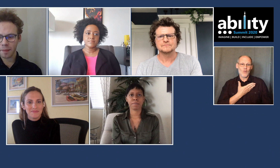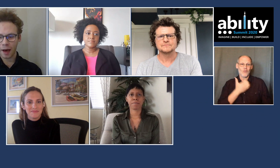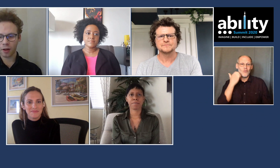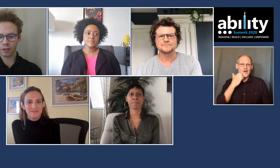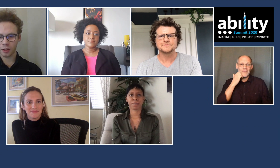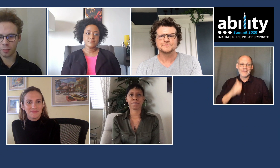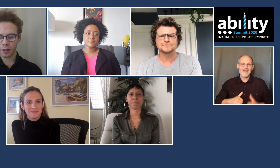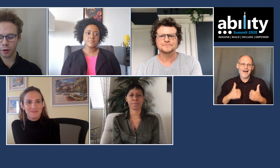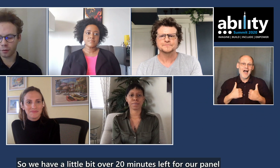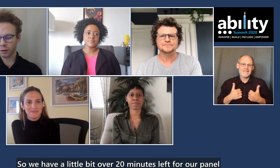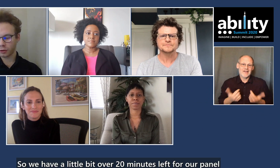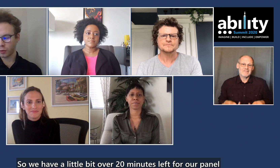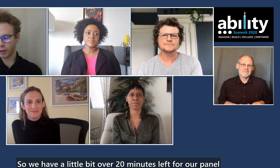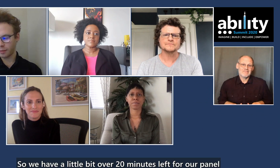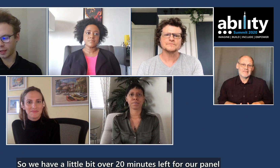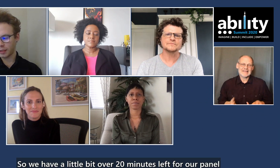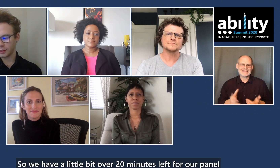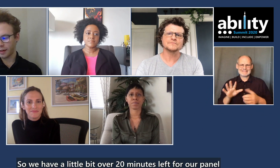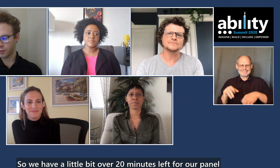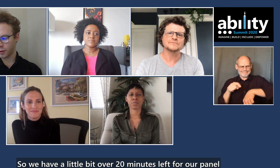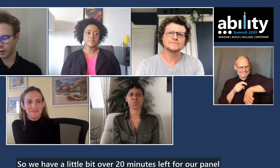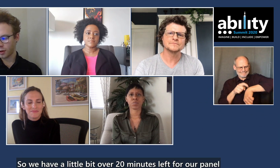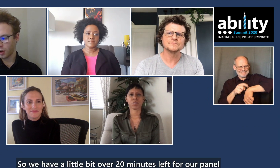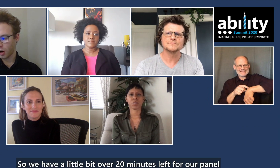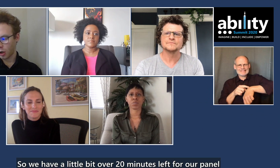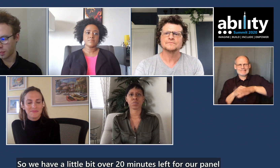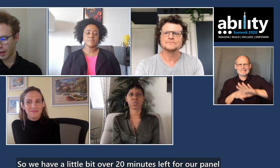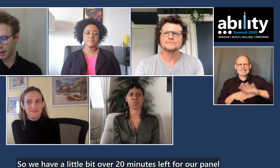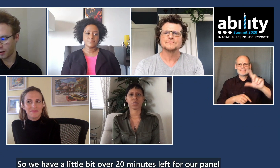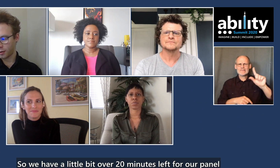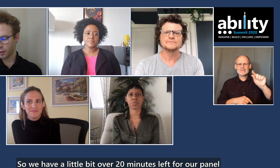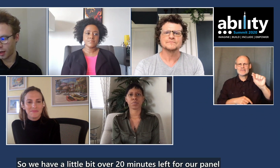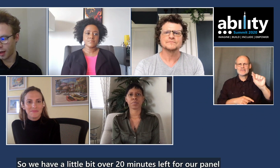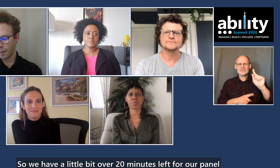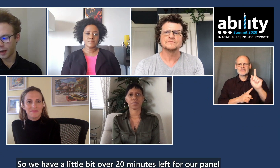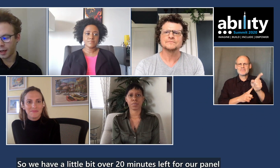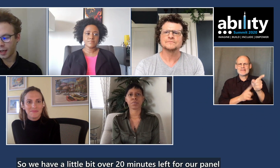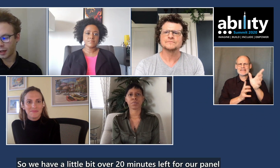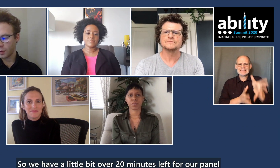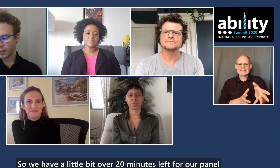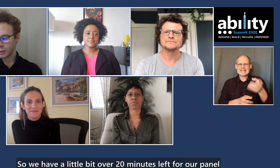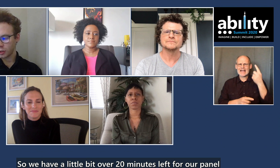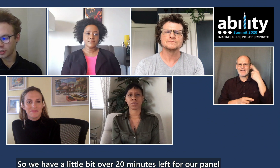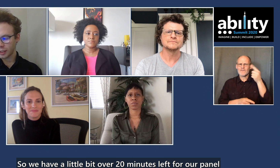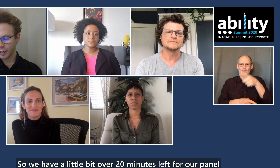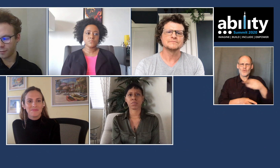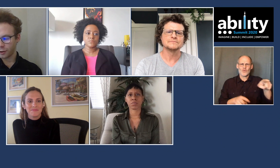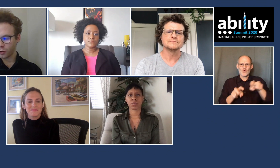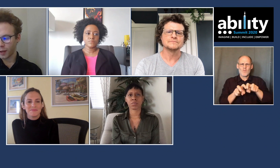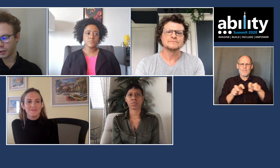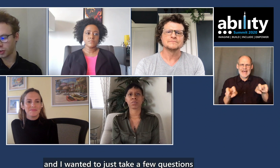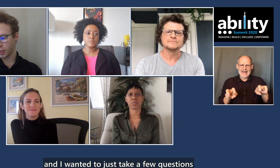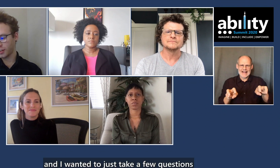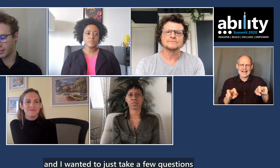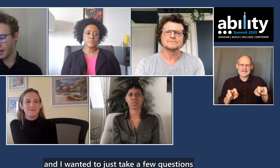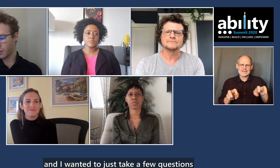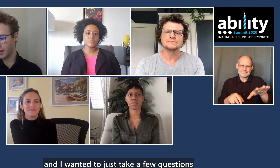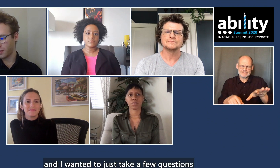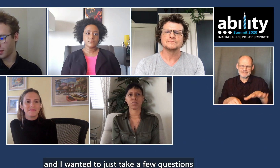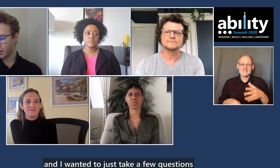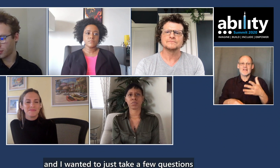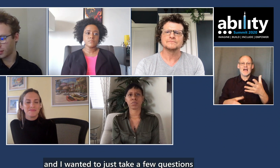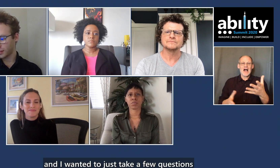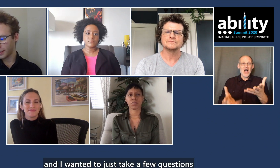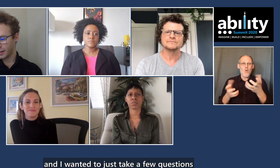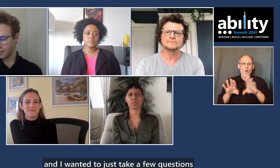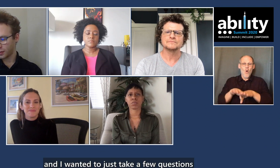So we have about a little bit over 20 minutes left for our panel, and I wanted to just take a few questions